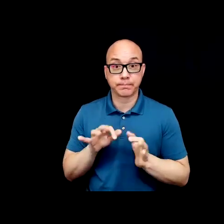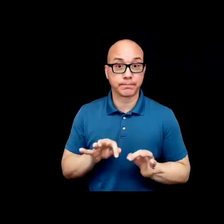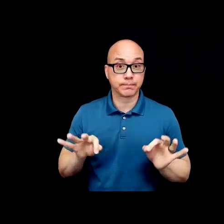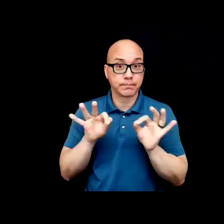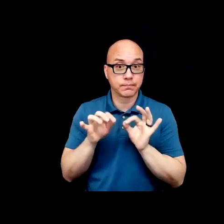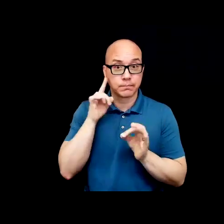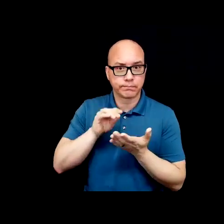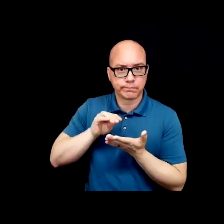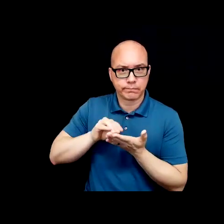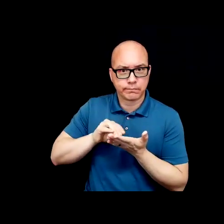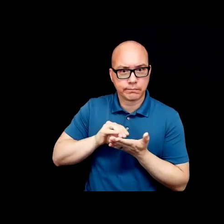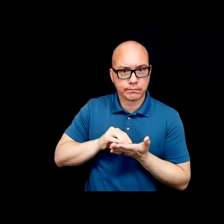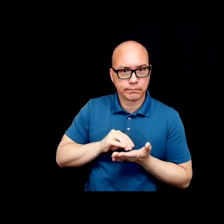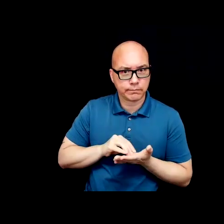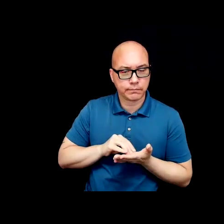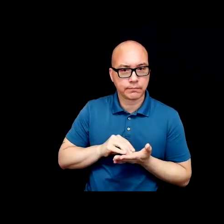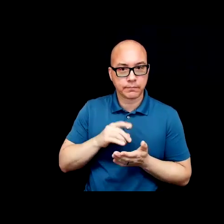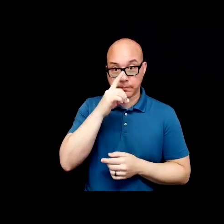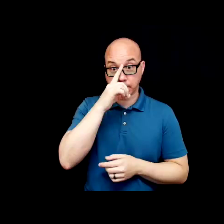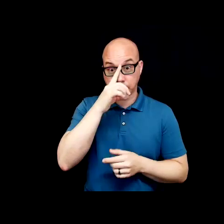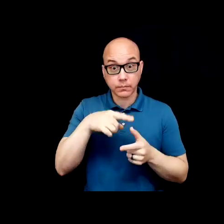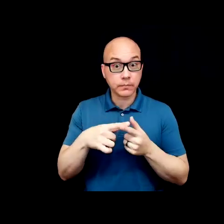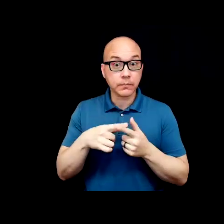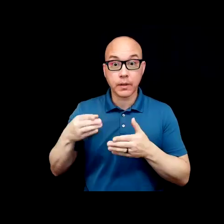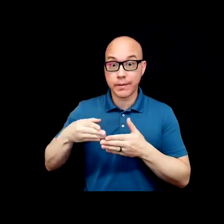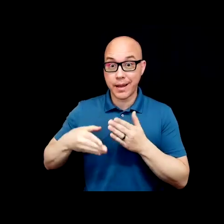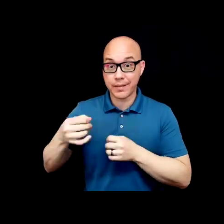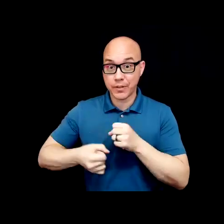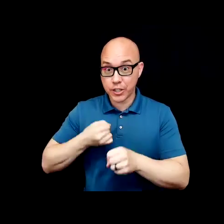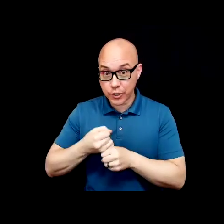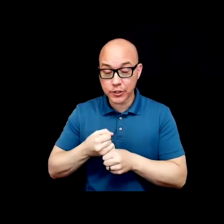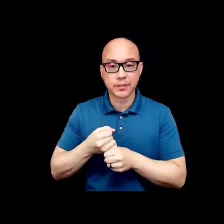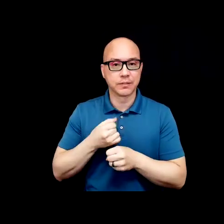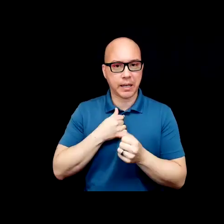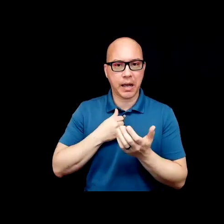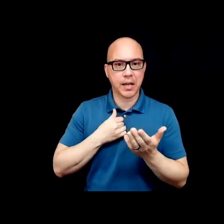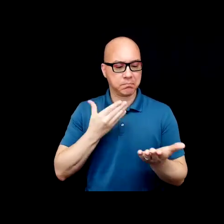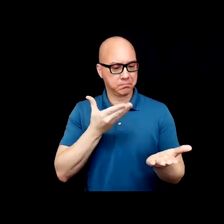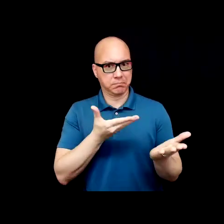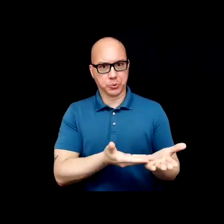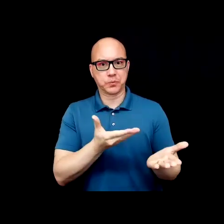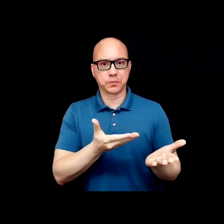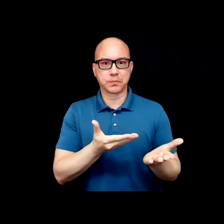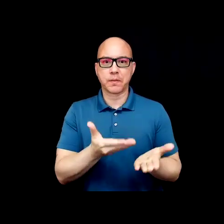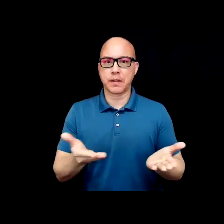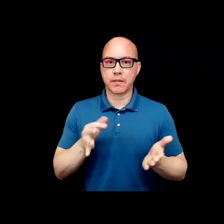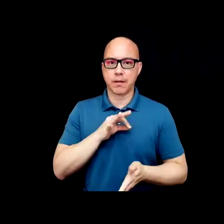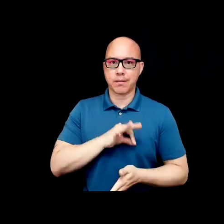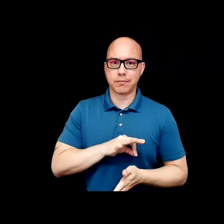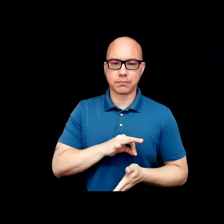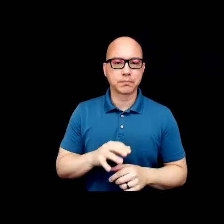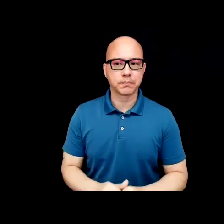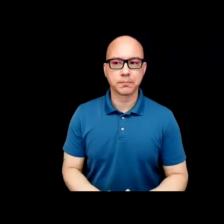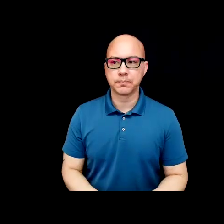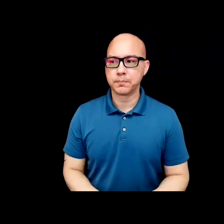making all of this make sense when it comes to what is counted towards your benefits.